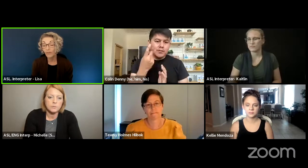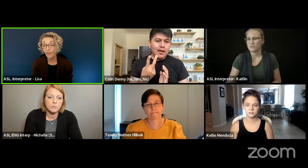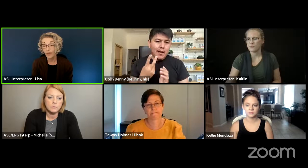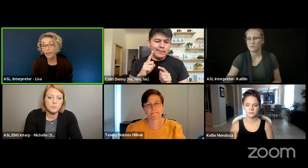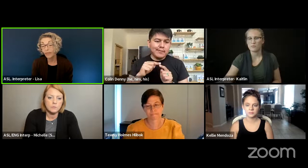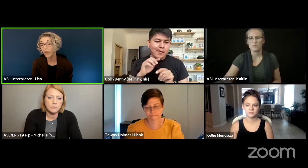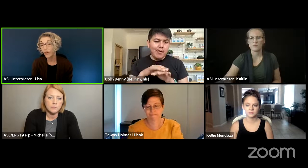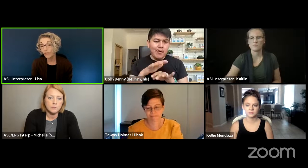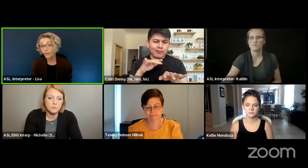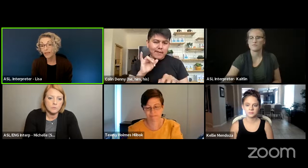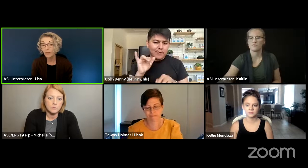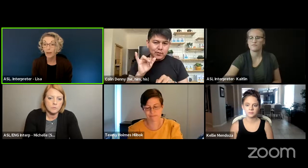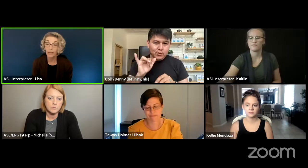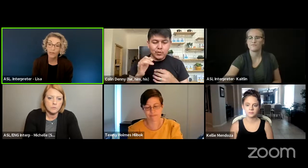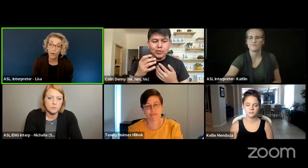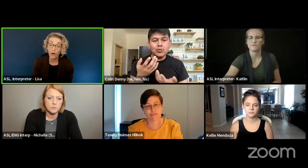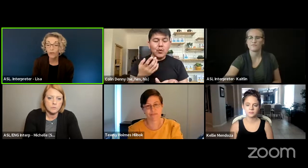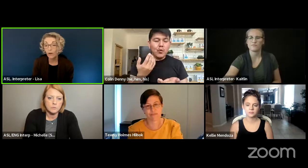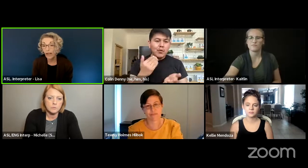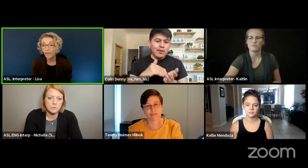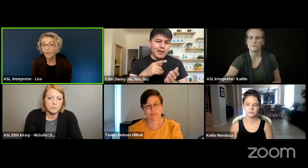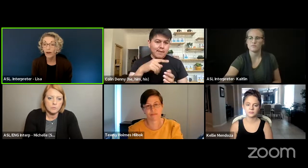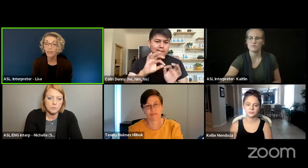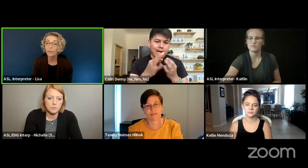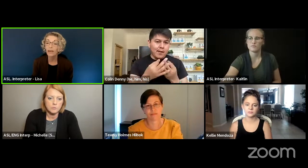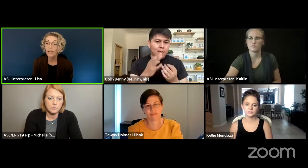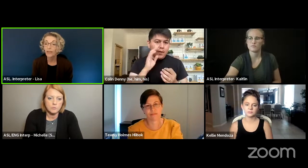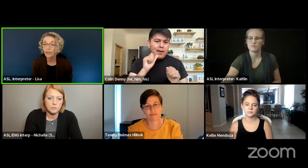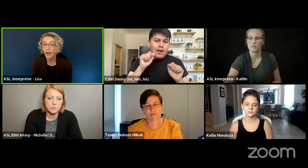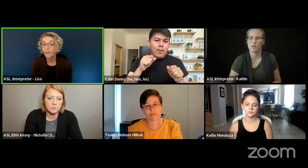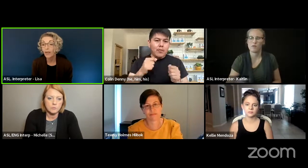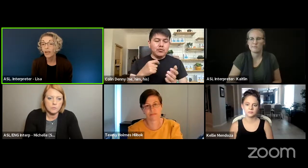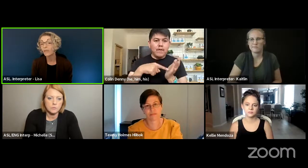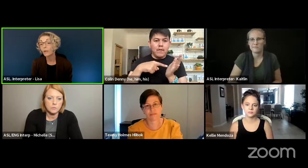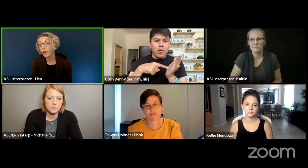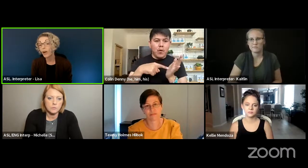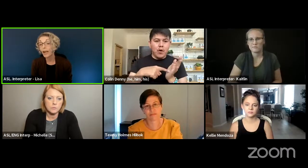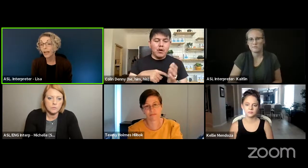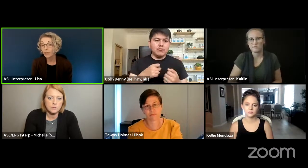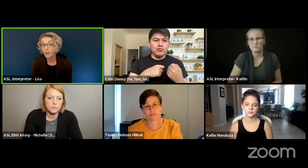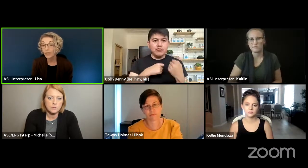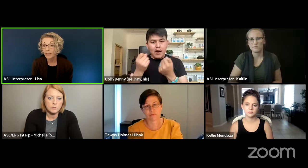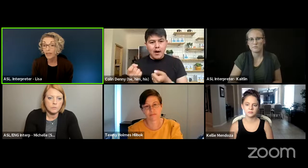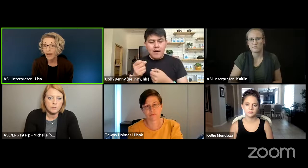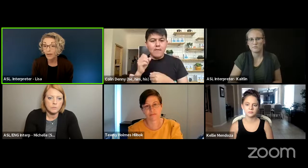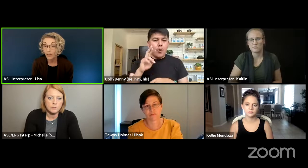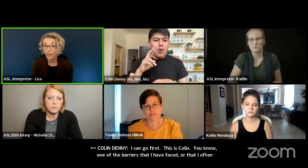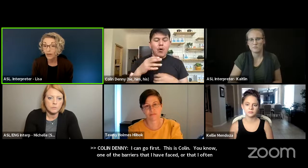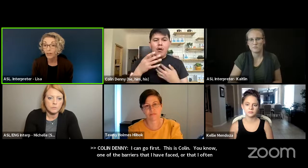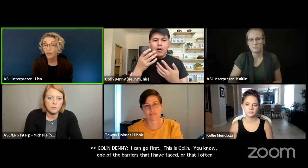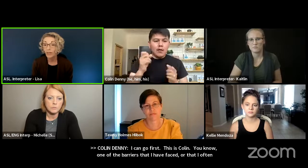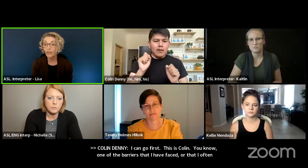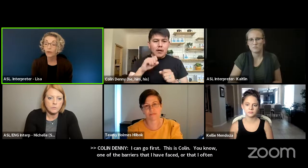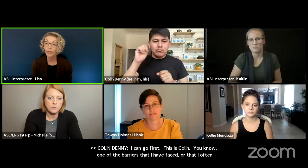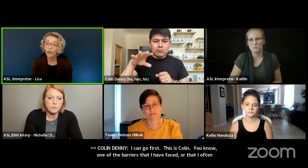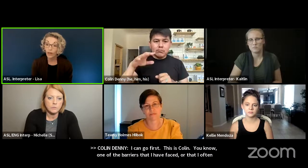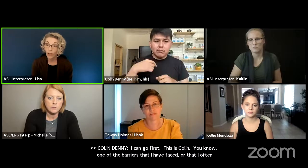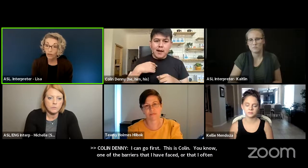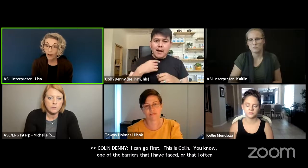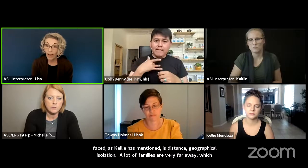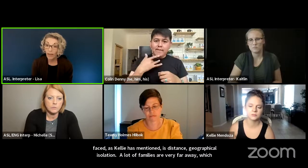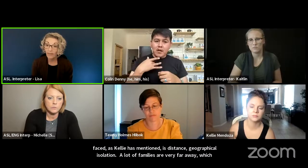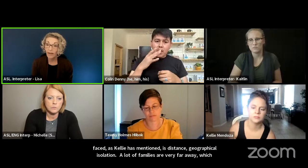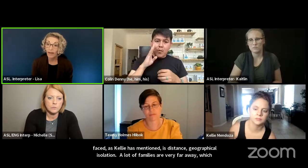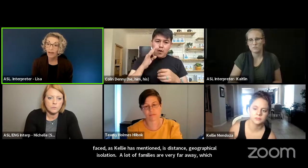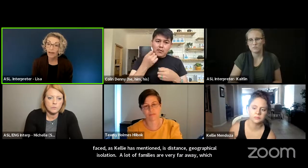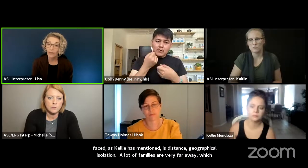And if you're in Phoenix, if you go to Phoenix, maybe it's 4.5 hours, depending on the traffic. From where I am, it's about 7 hours though. So there's a